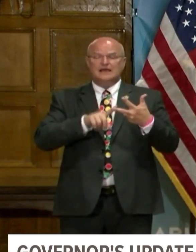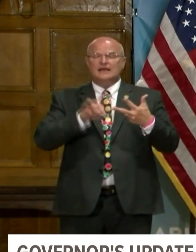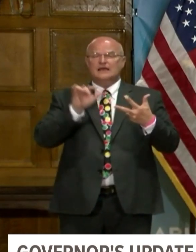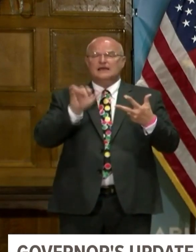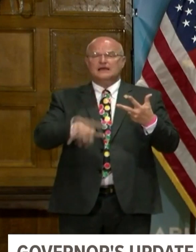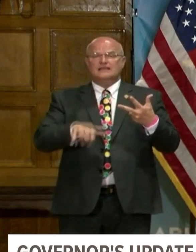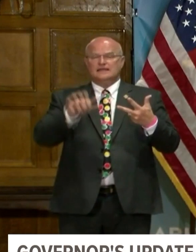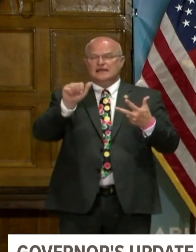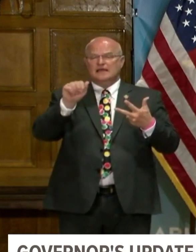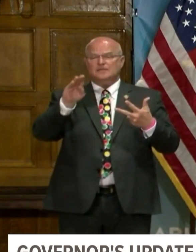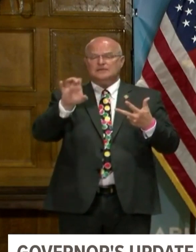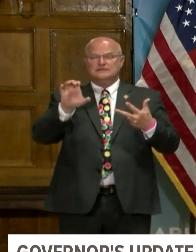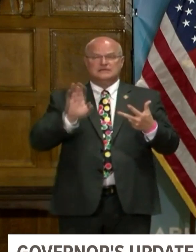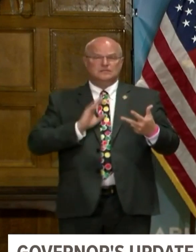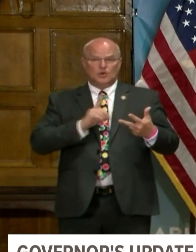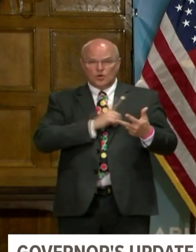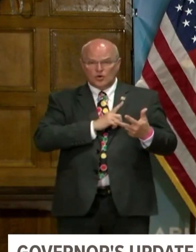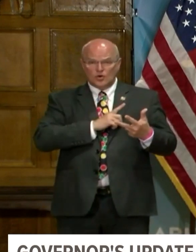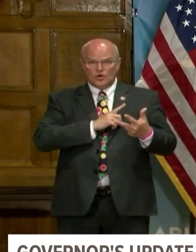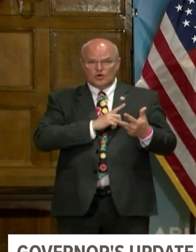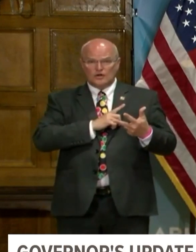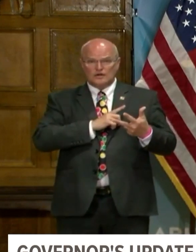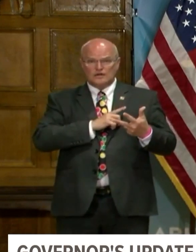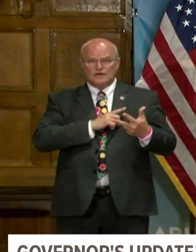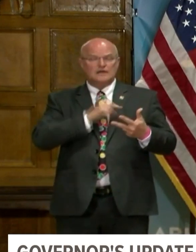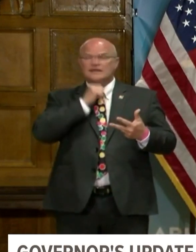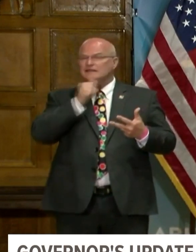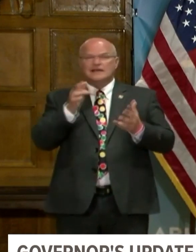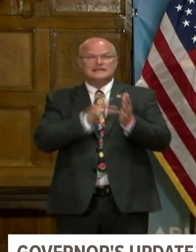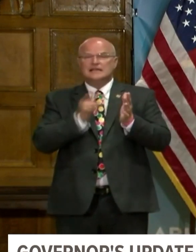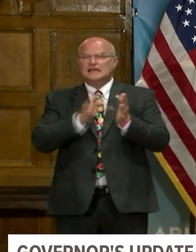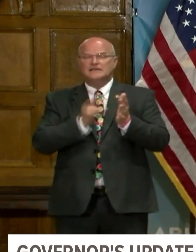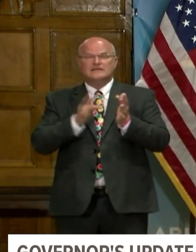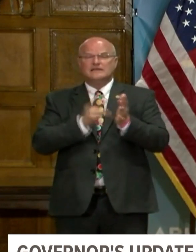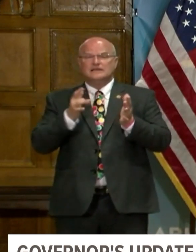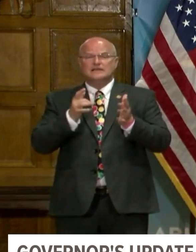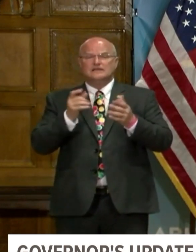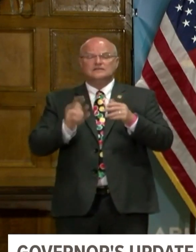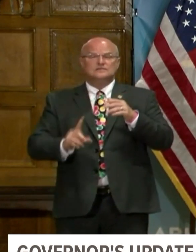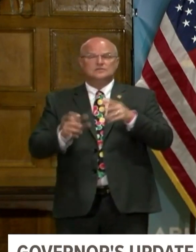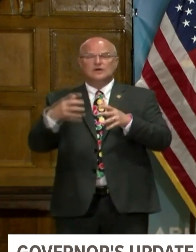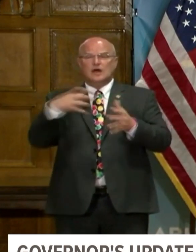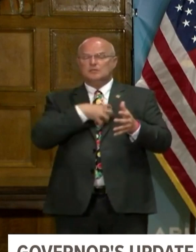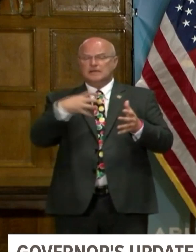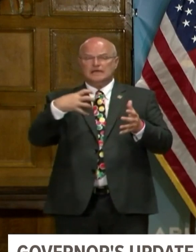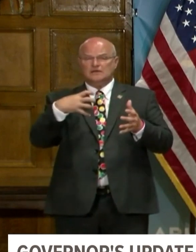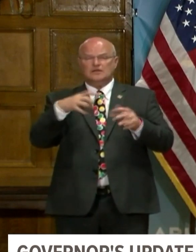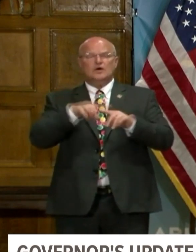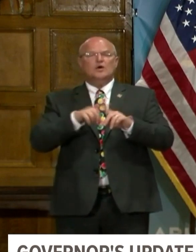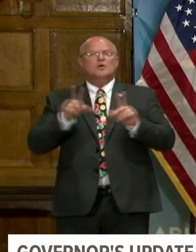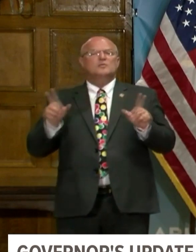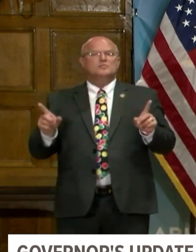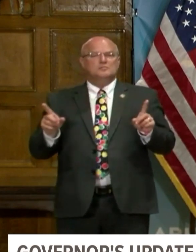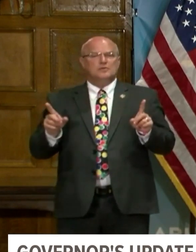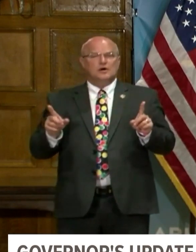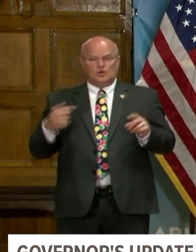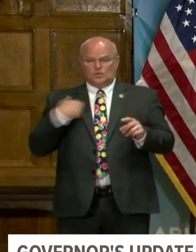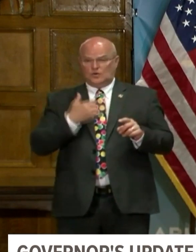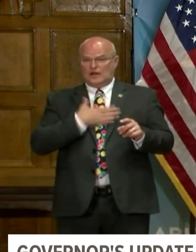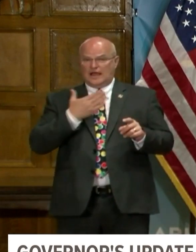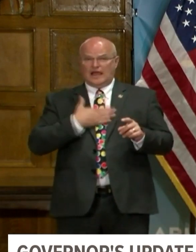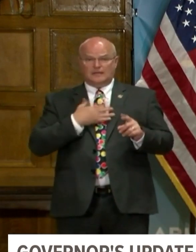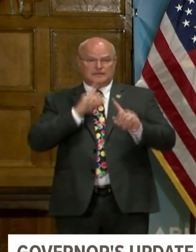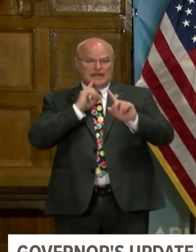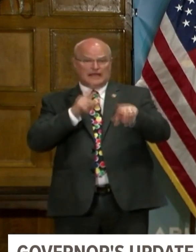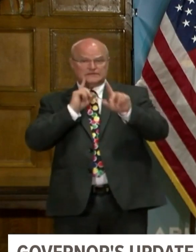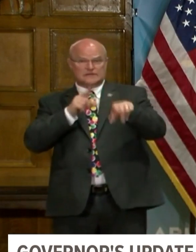the ABC board. They did not take advantage of the opportunity to appeal, but you know, we're happy to go